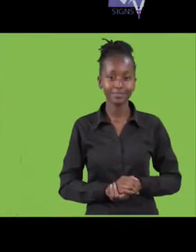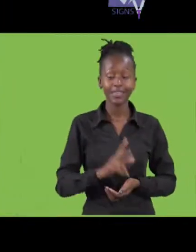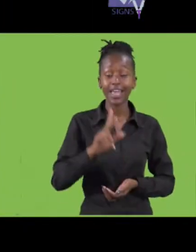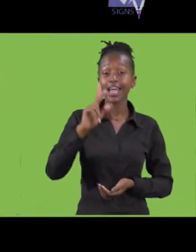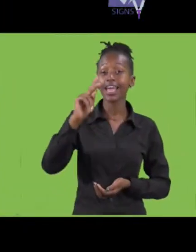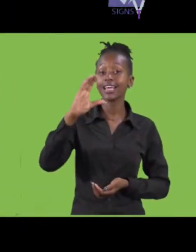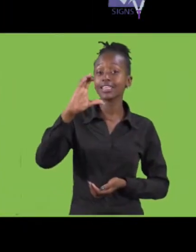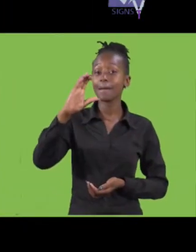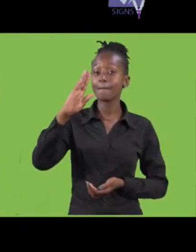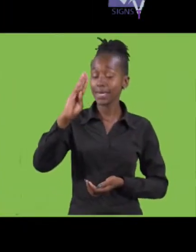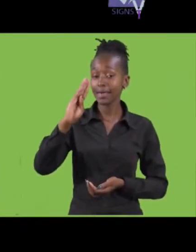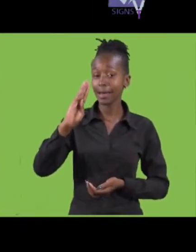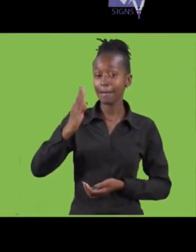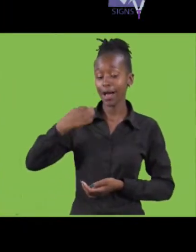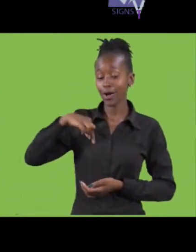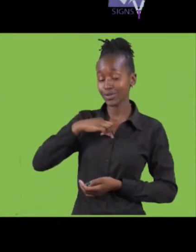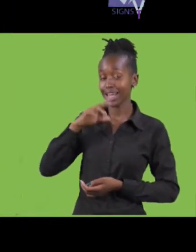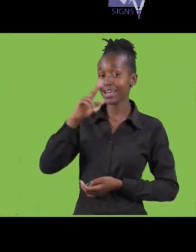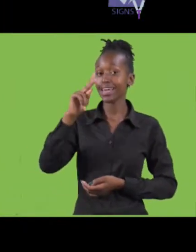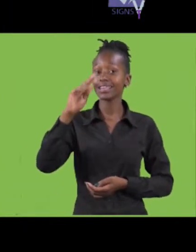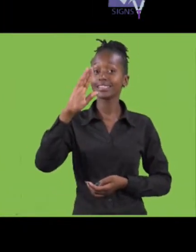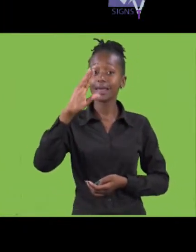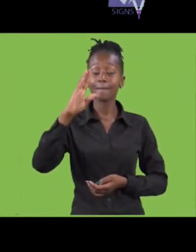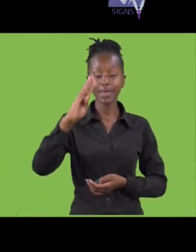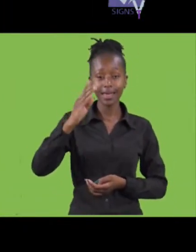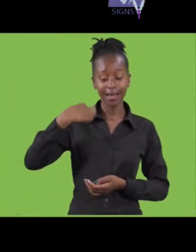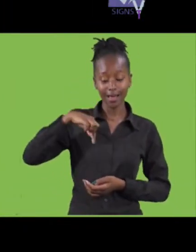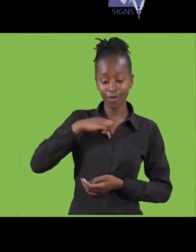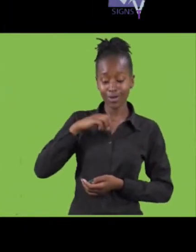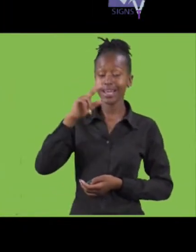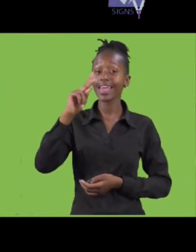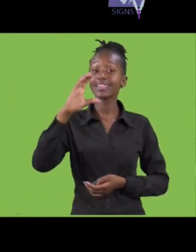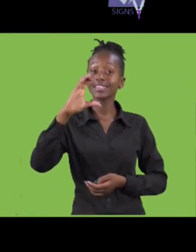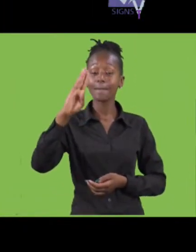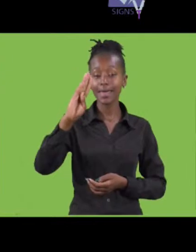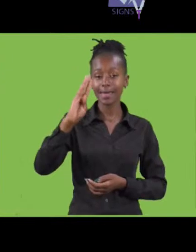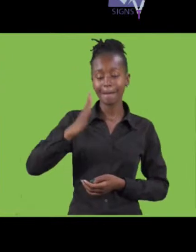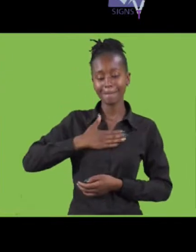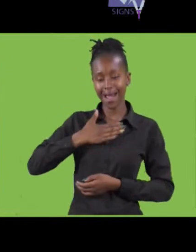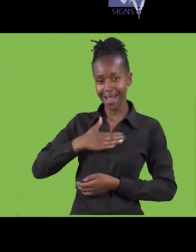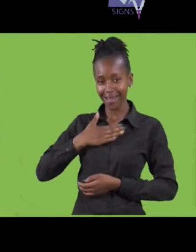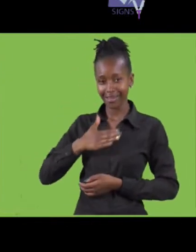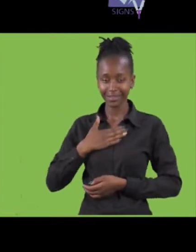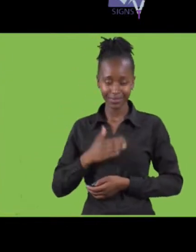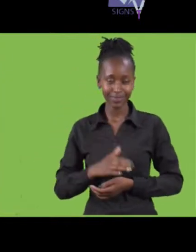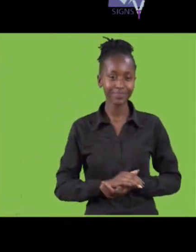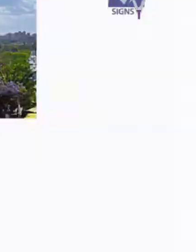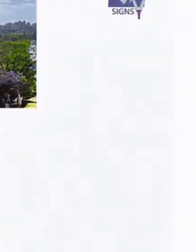KCB ni yetu. KCB ni yangu. KCB is mine.